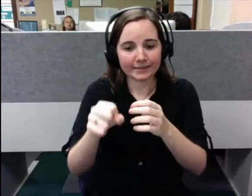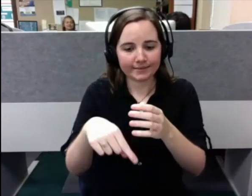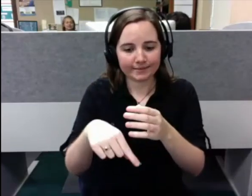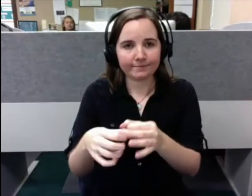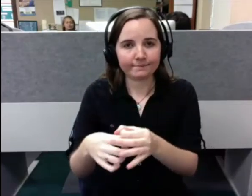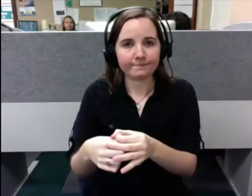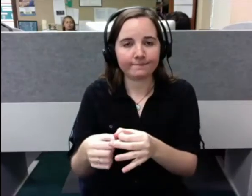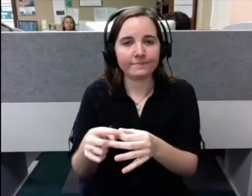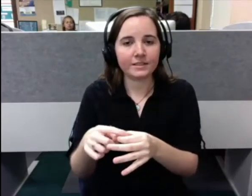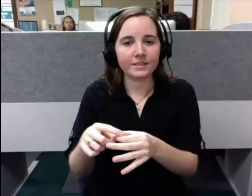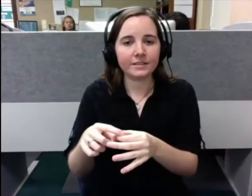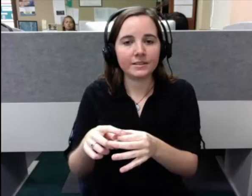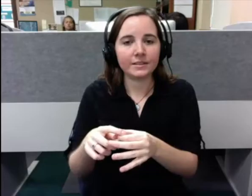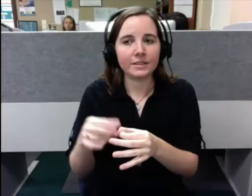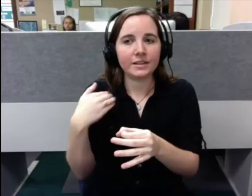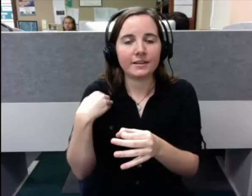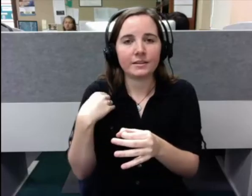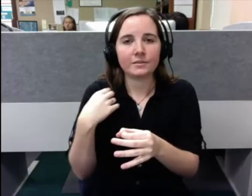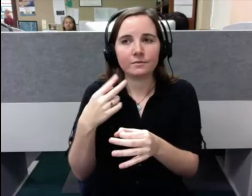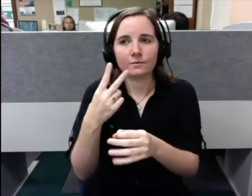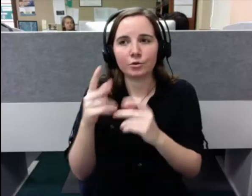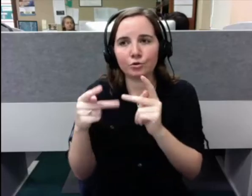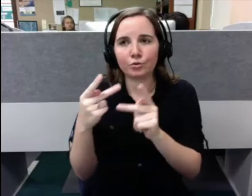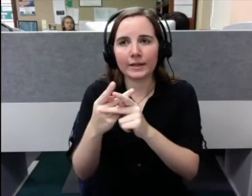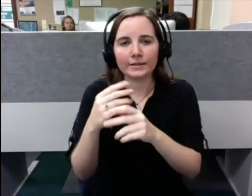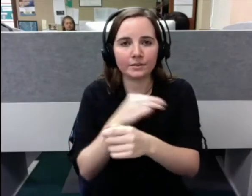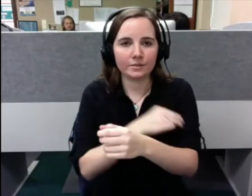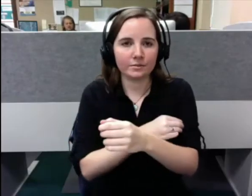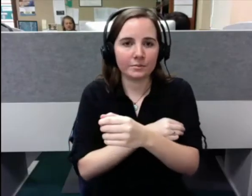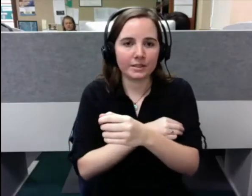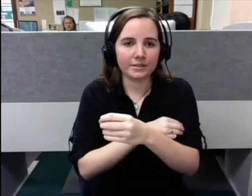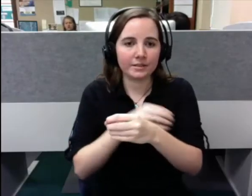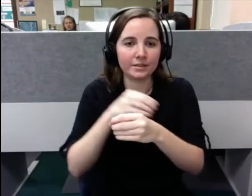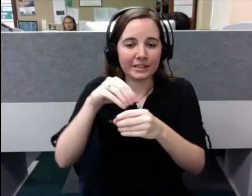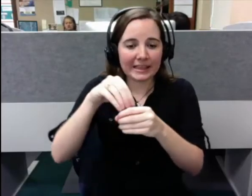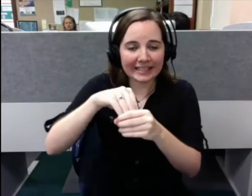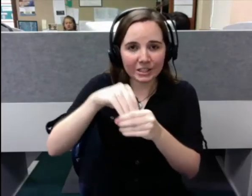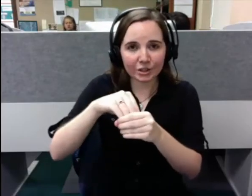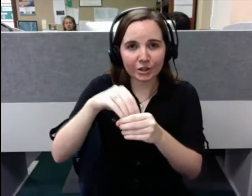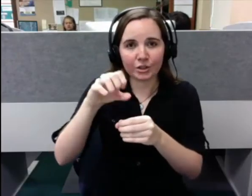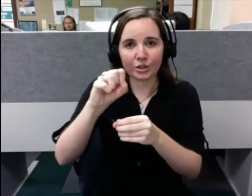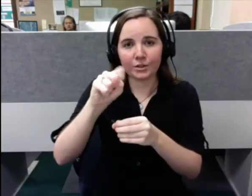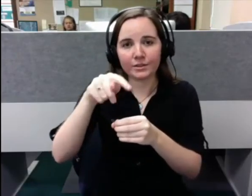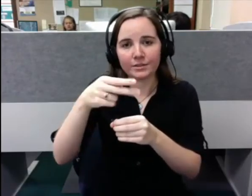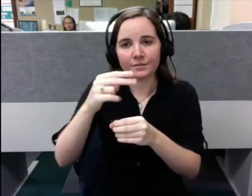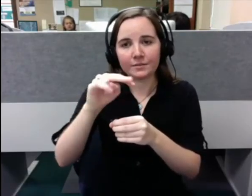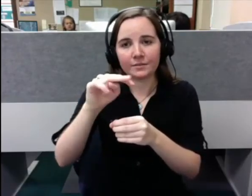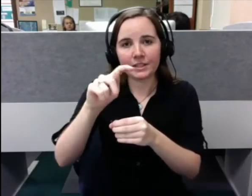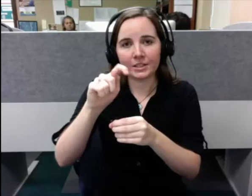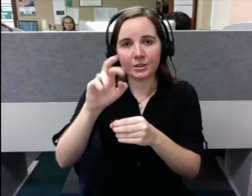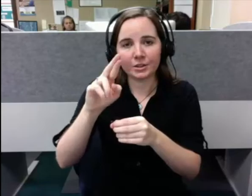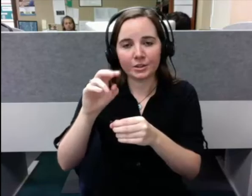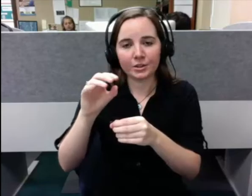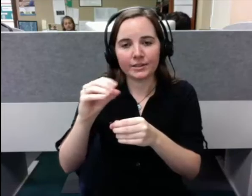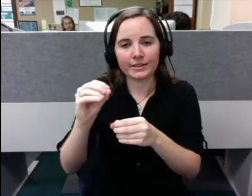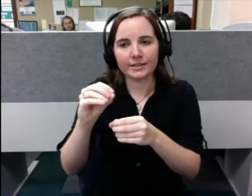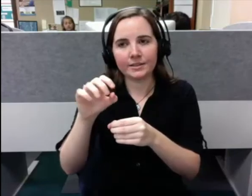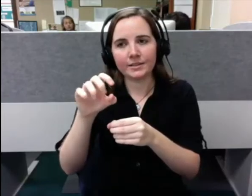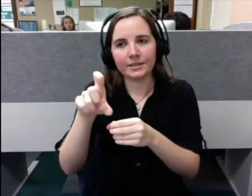as the anus. The anus actually consists of two rings of muscle, an internal anal sphincter and an external anal